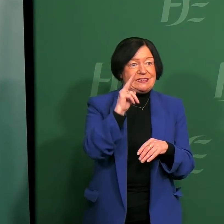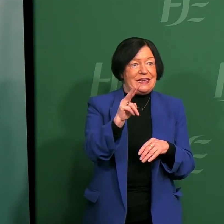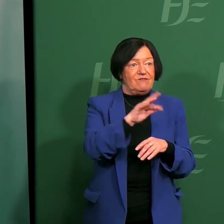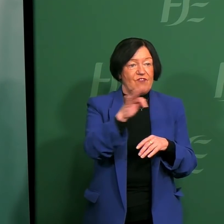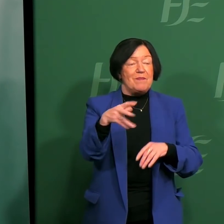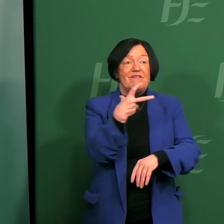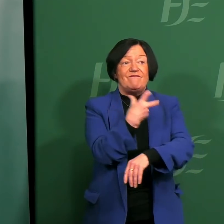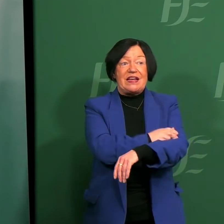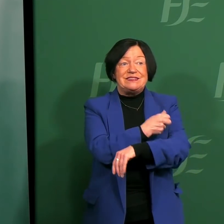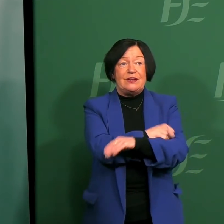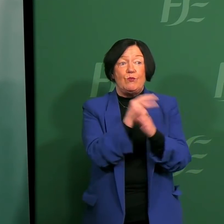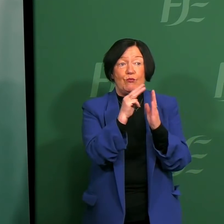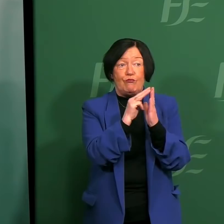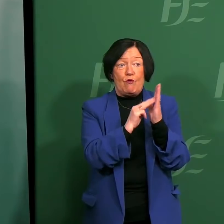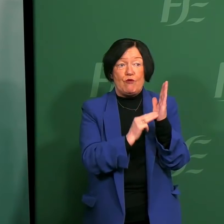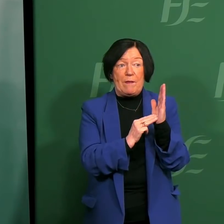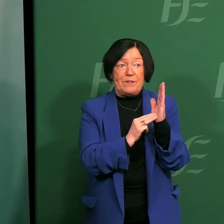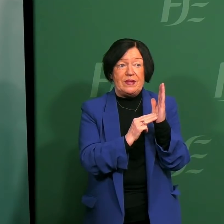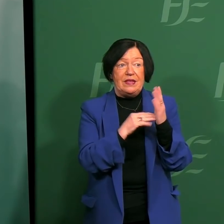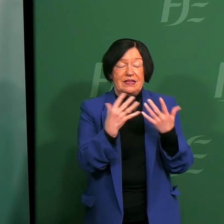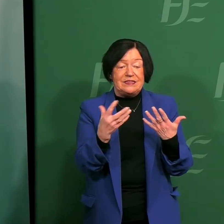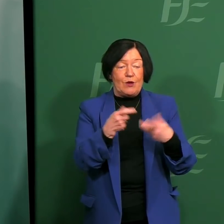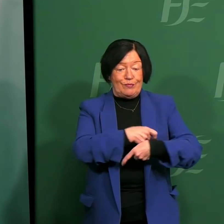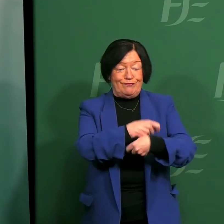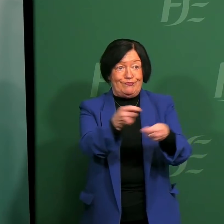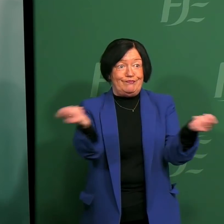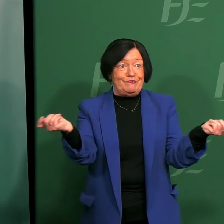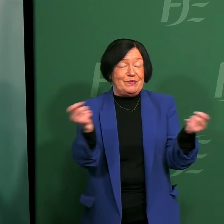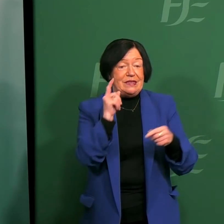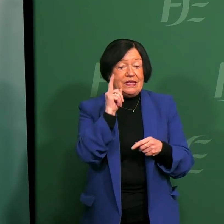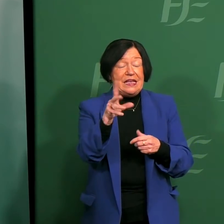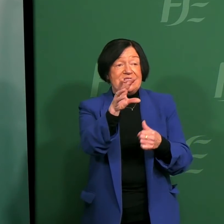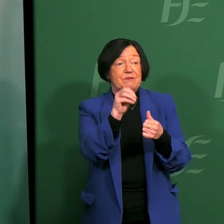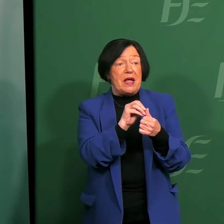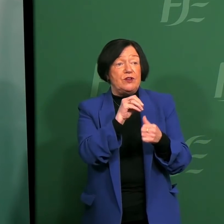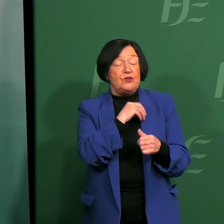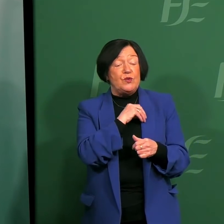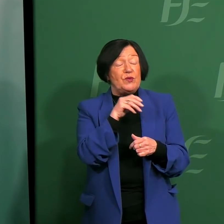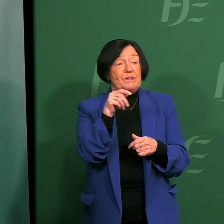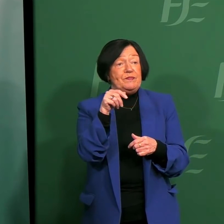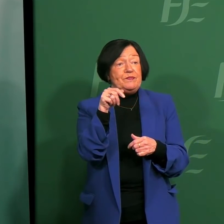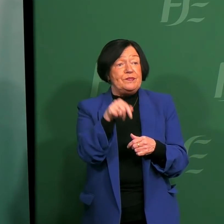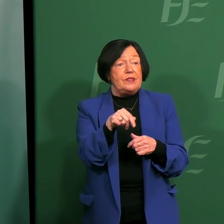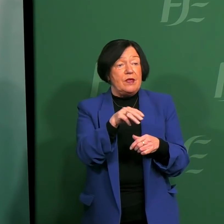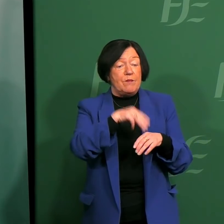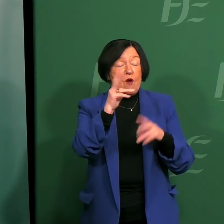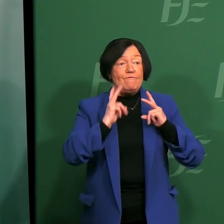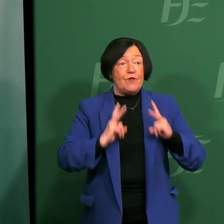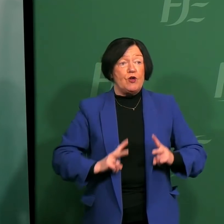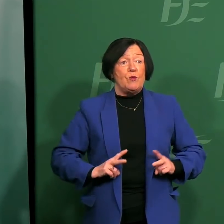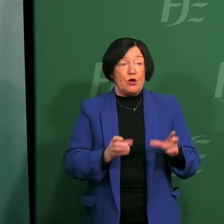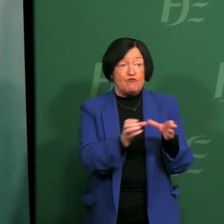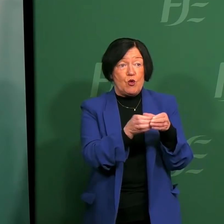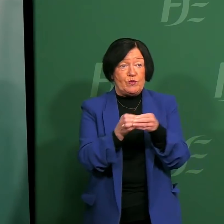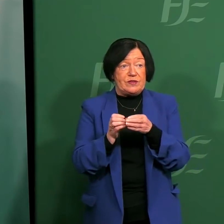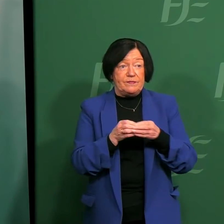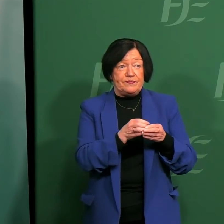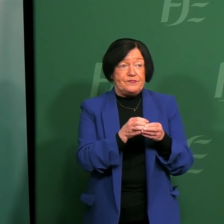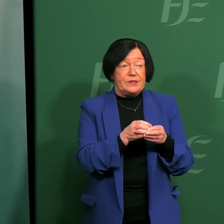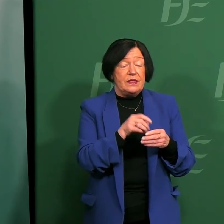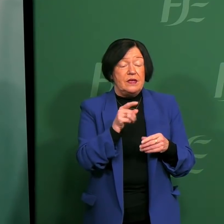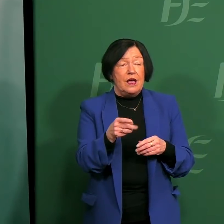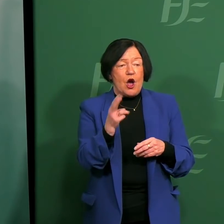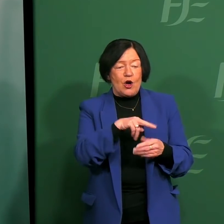the vaccination programme as it's been administered, and particularly it's been administered to the more vulnerable groups.